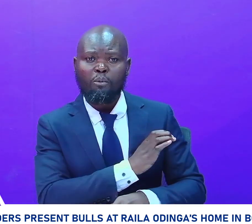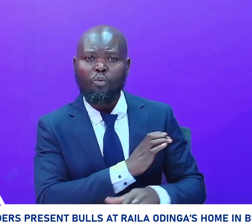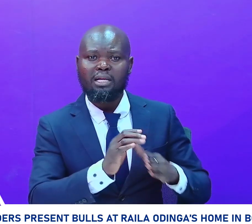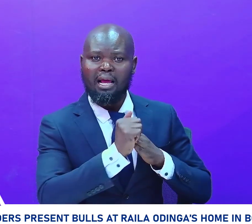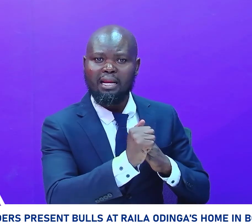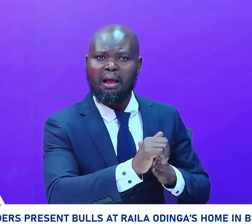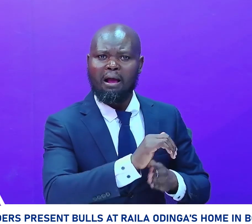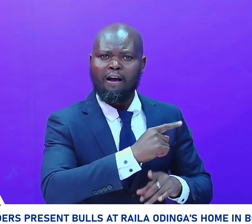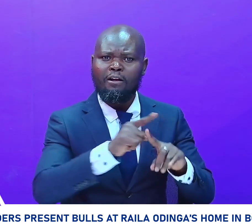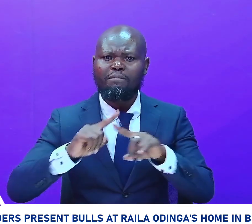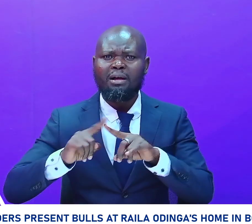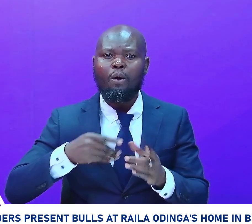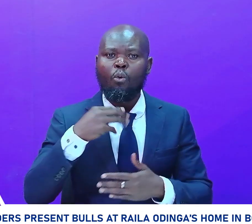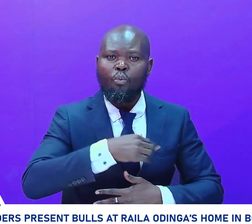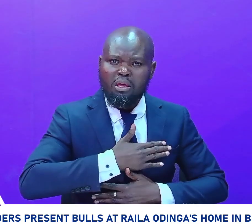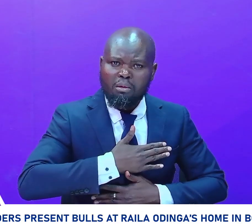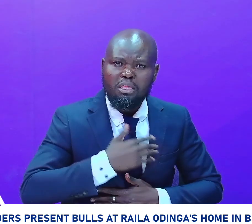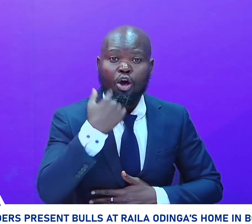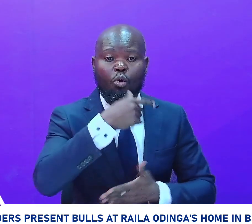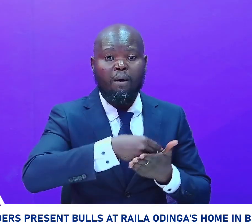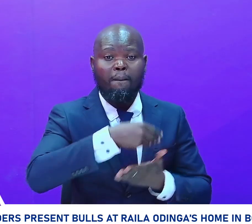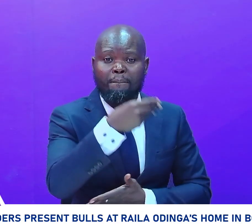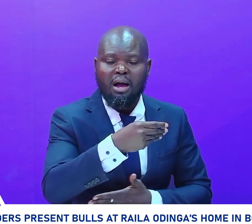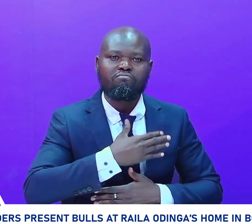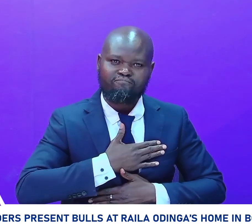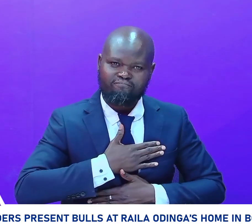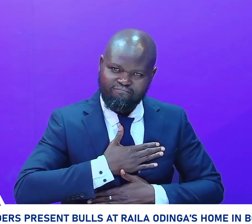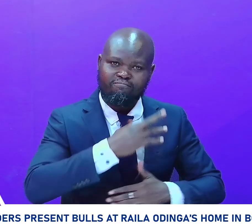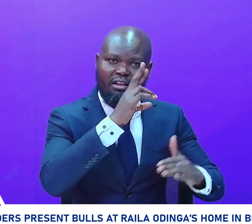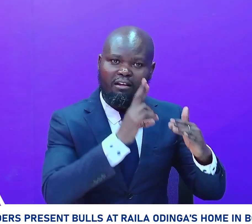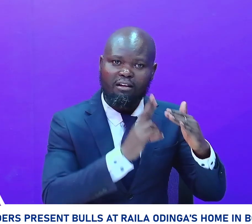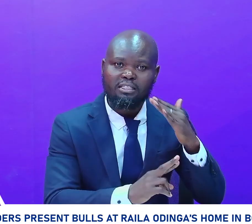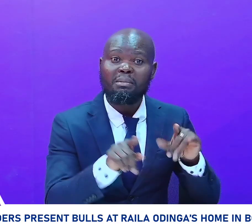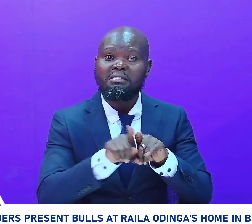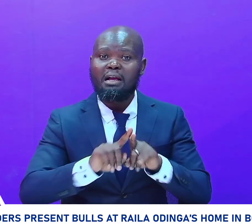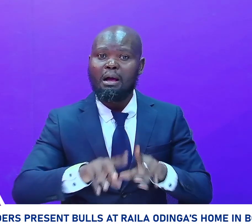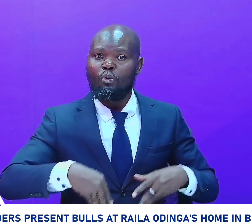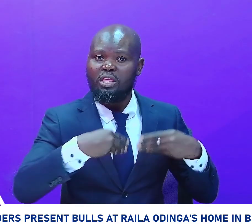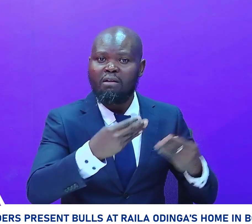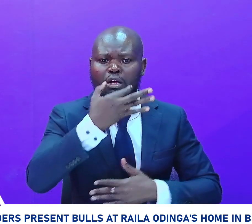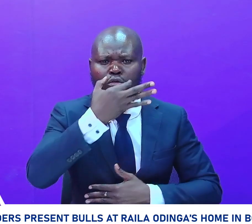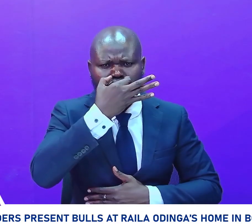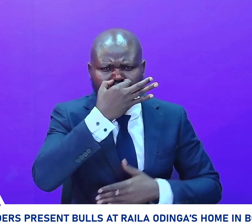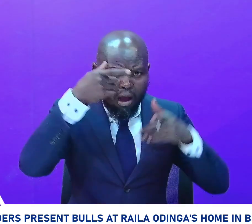family members, community leaders, and dignitaries who paid their respects.